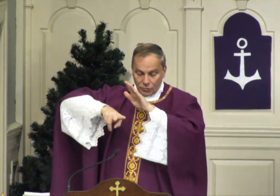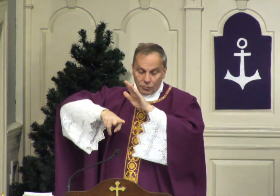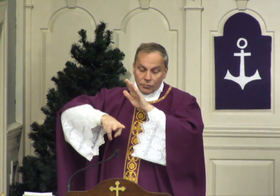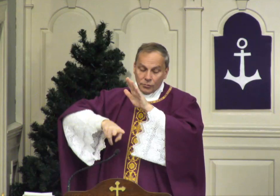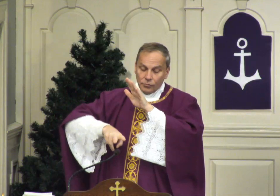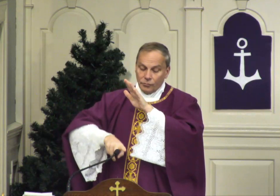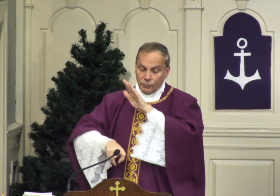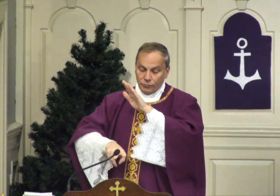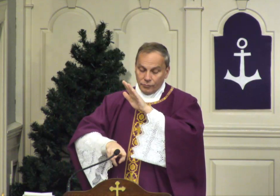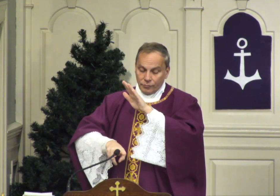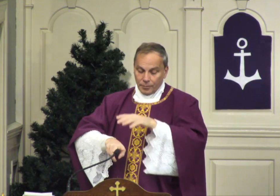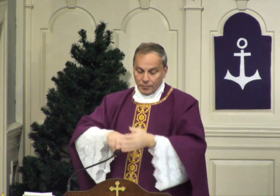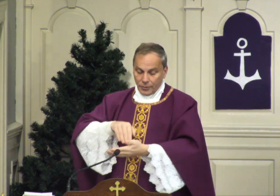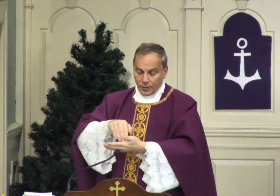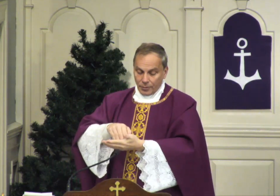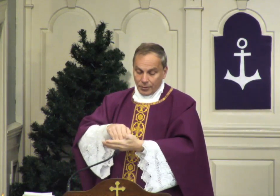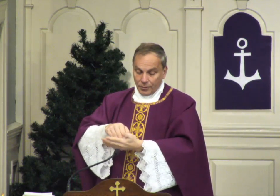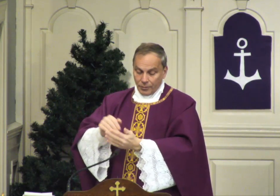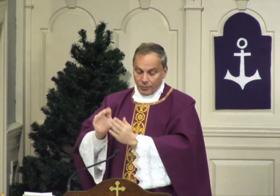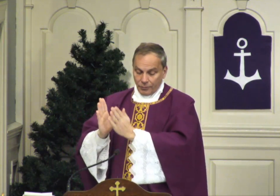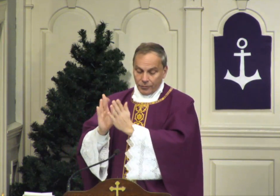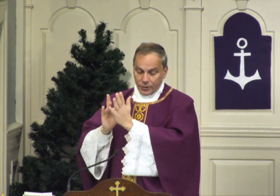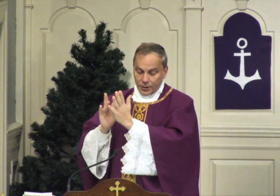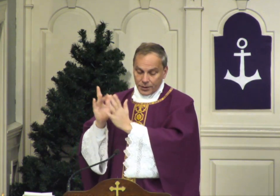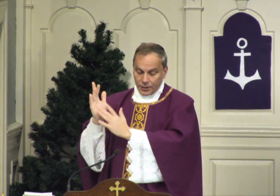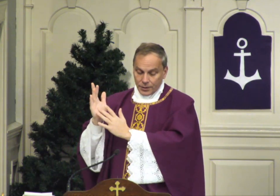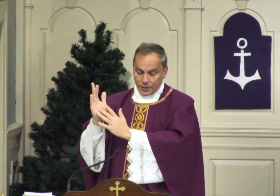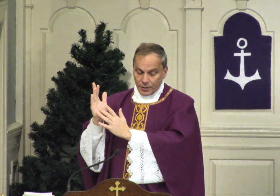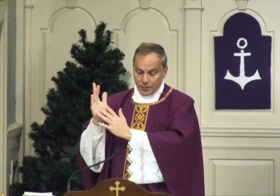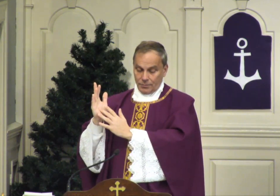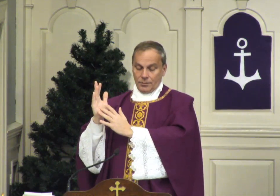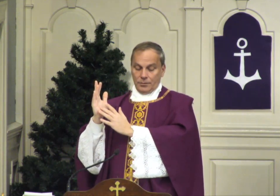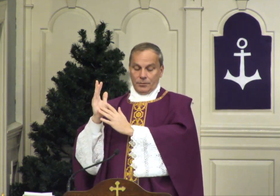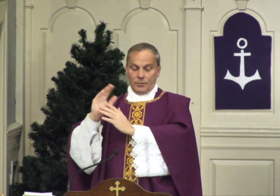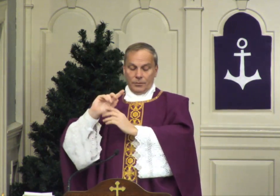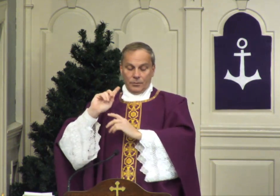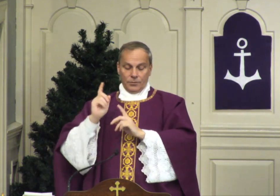into the middle in front of Jesus.